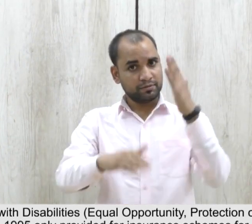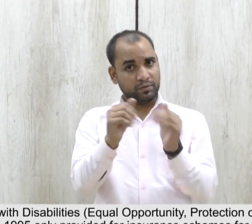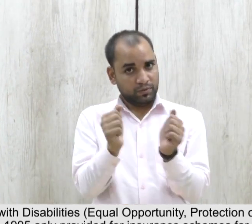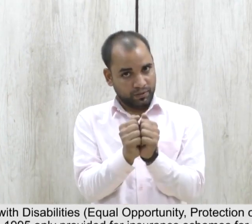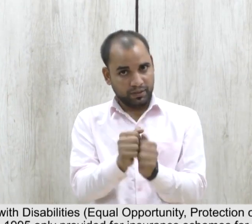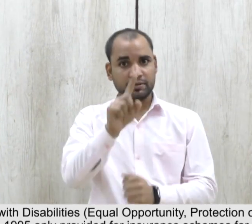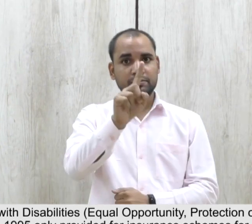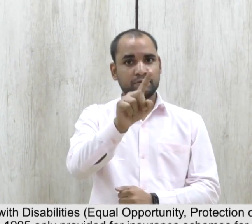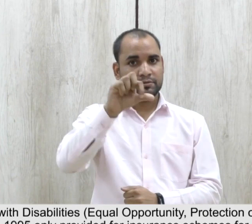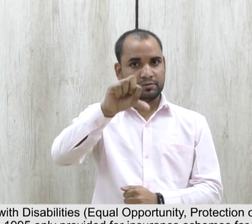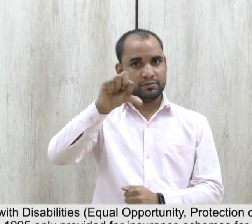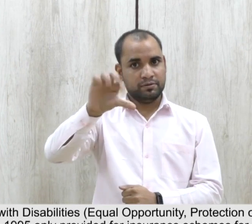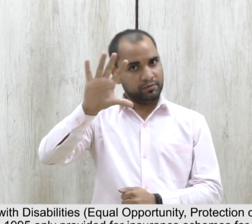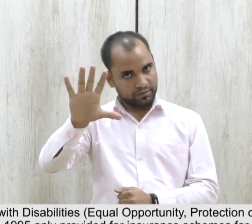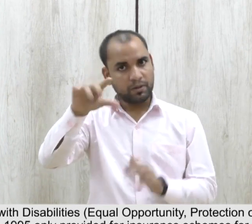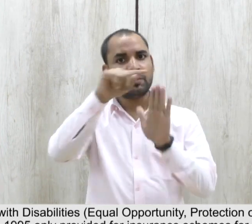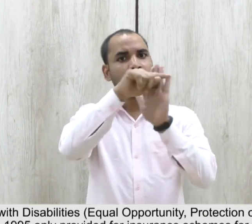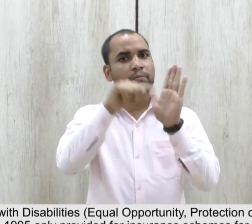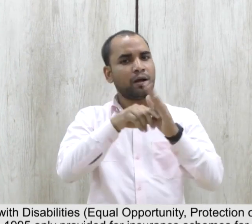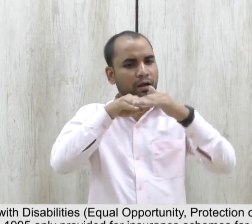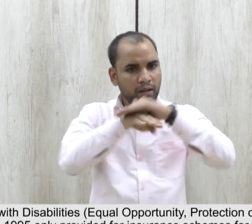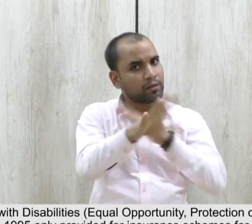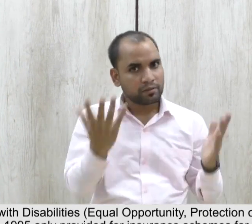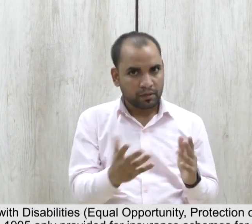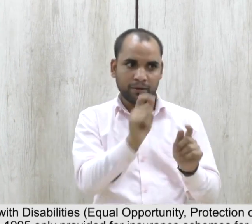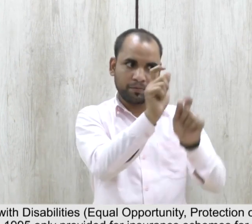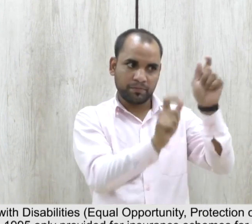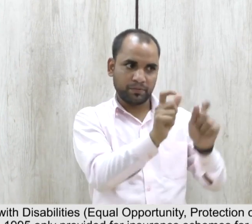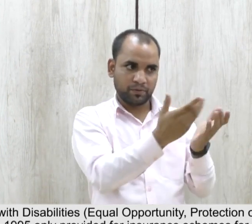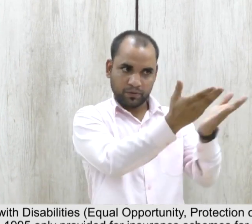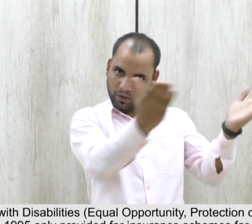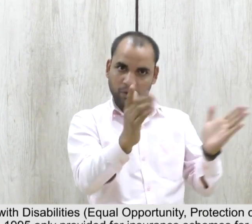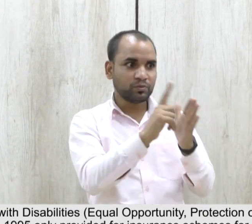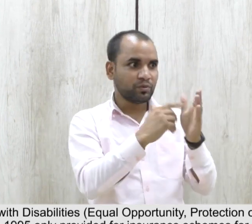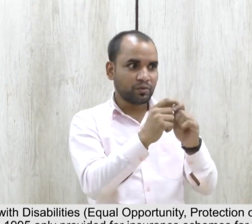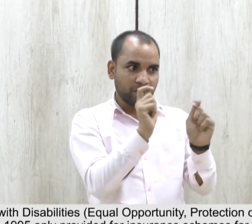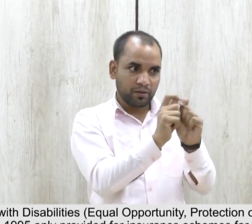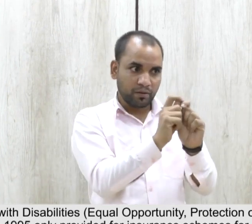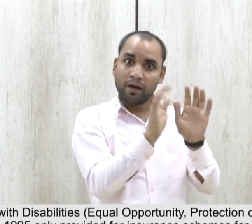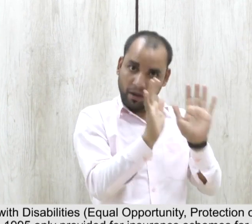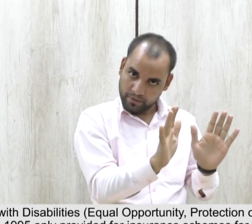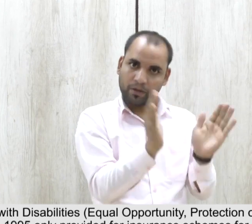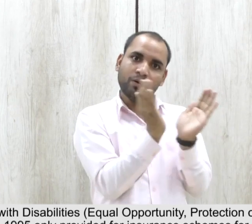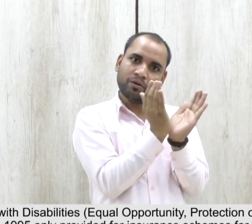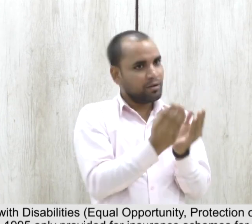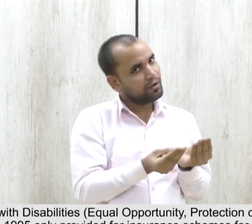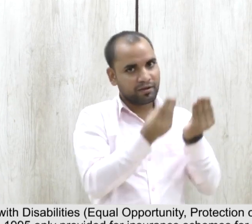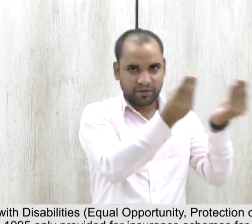The Persons with Disabilities Equal Opportunity, Protection of Rights and Full Participation Act, 1995,